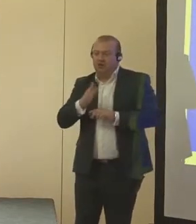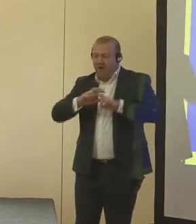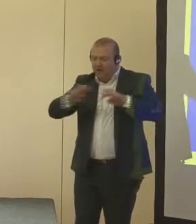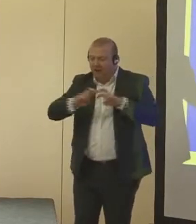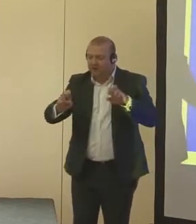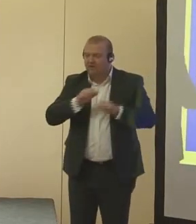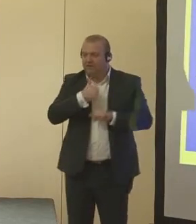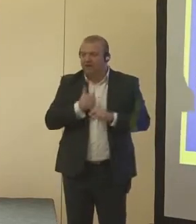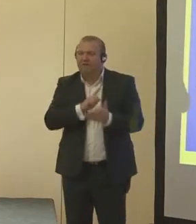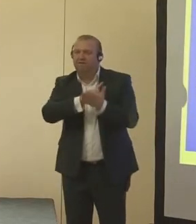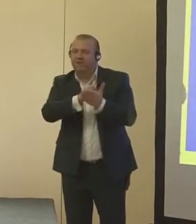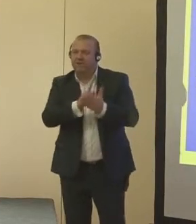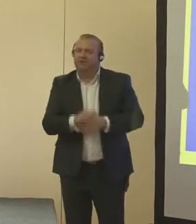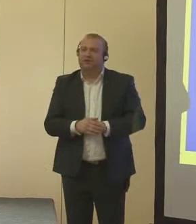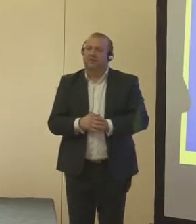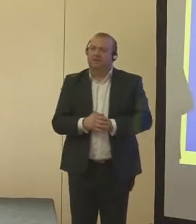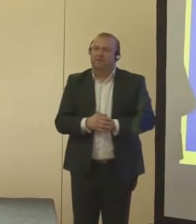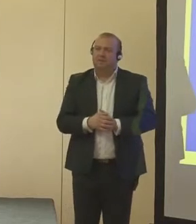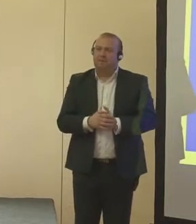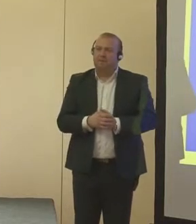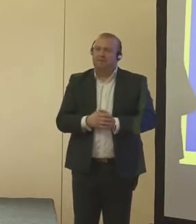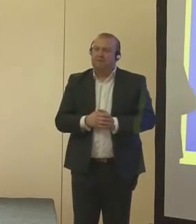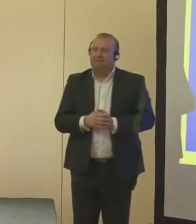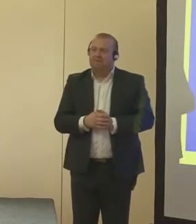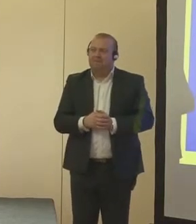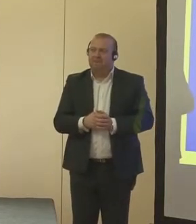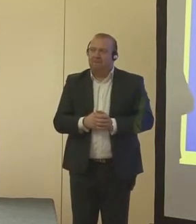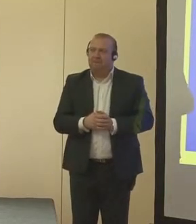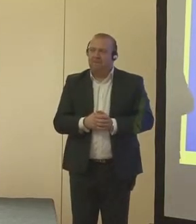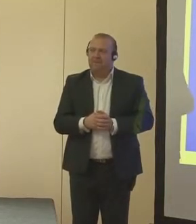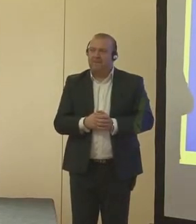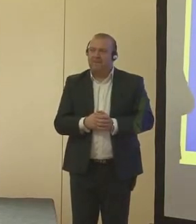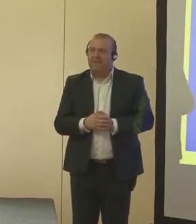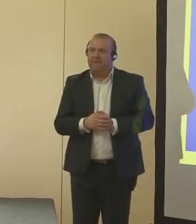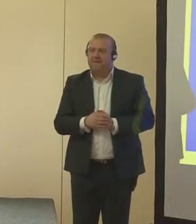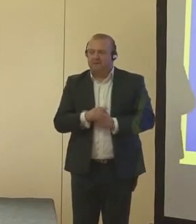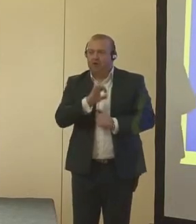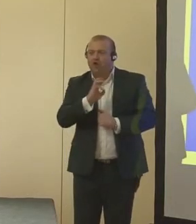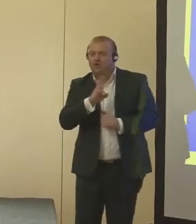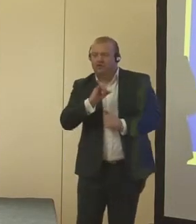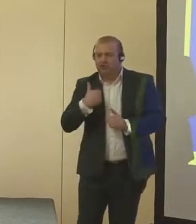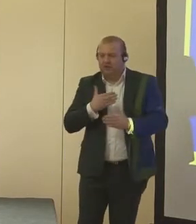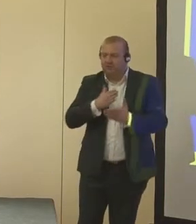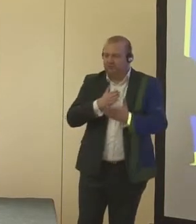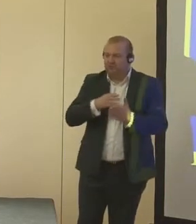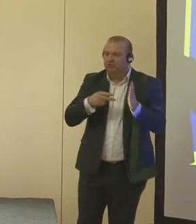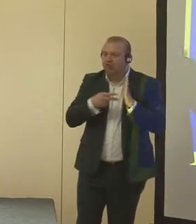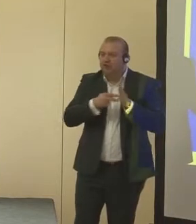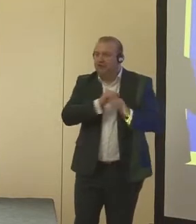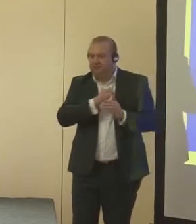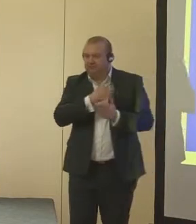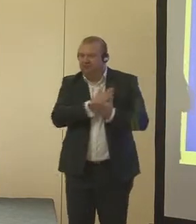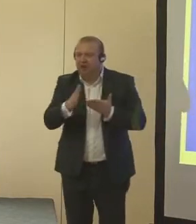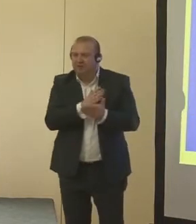provided in an accessible way. And the news on progress will of course be shared on our website.